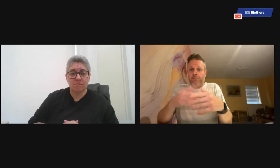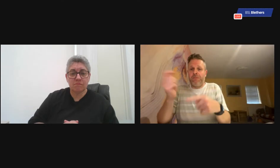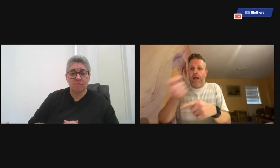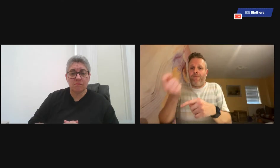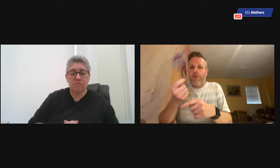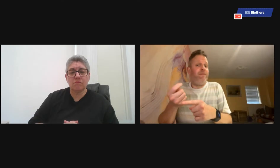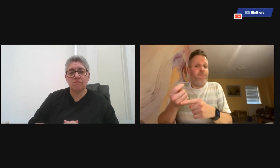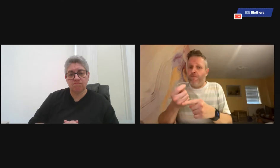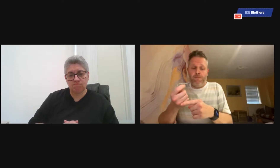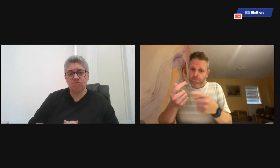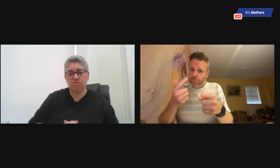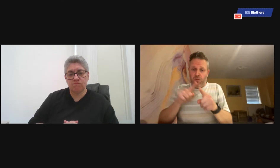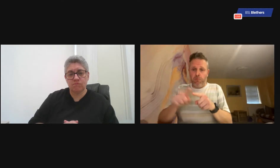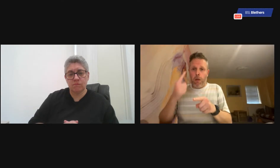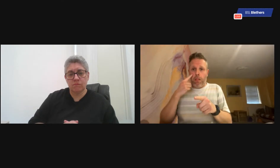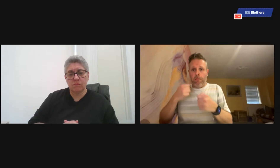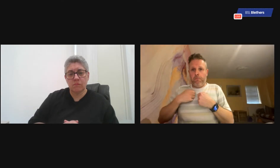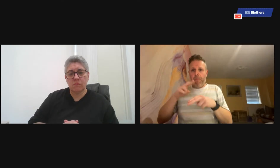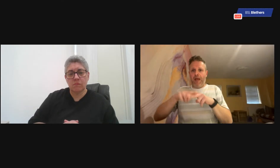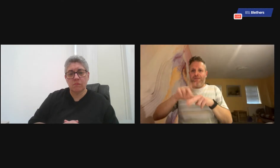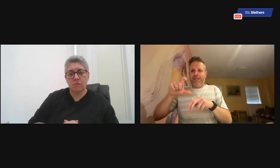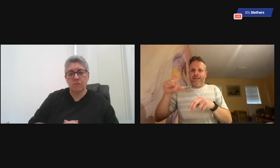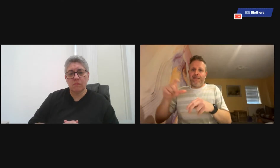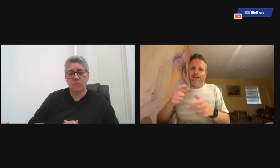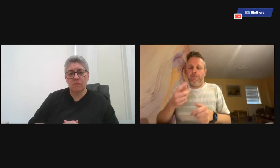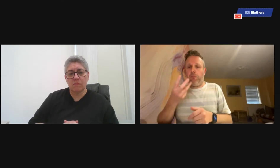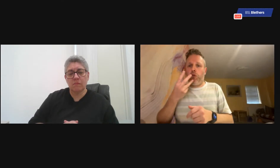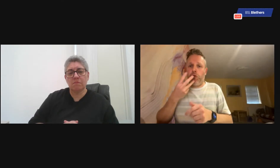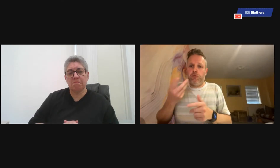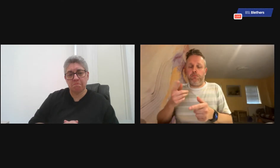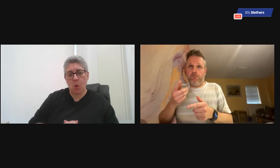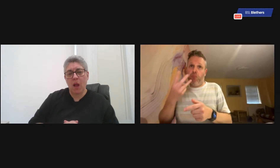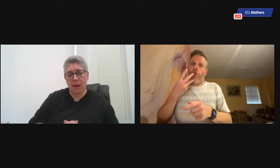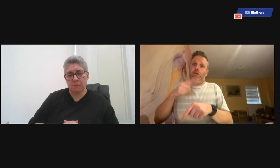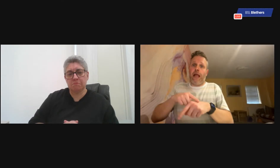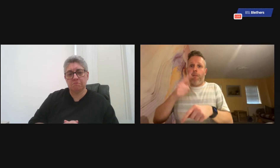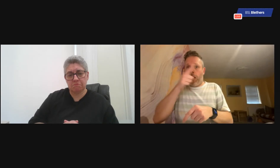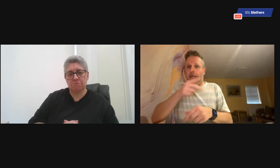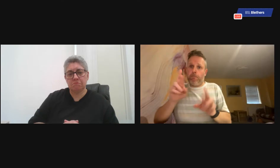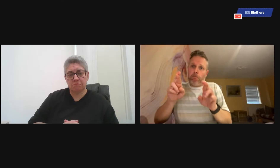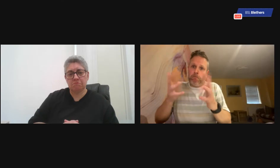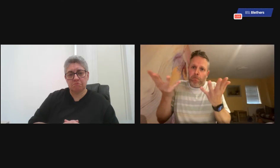So it says you're trying a second application now. If that's not successful, honestly,